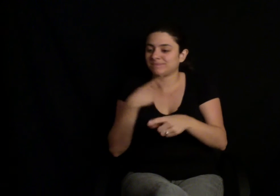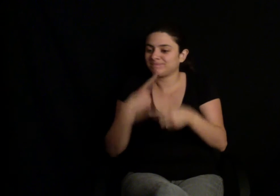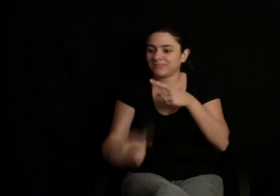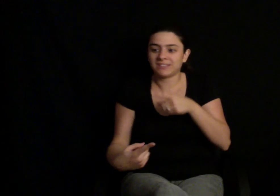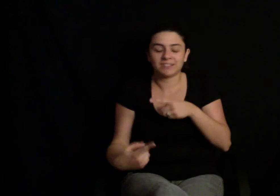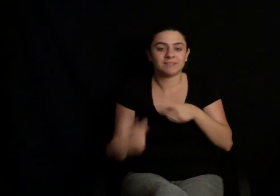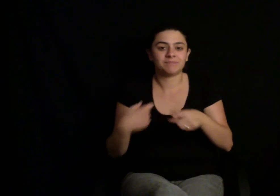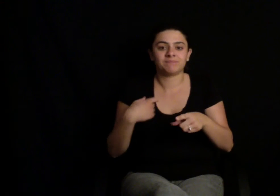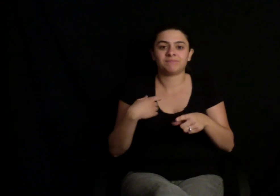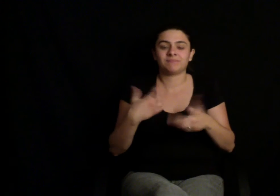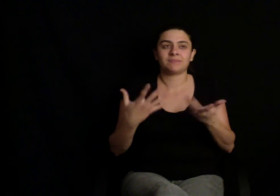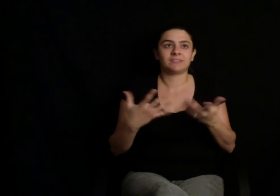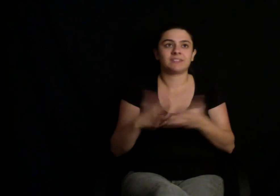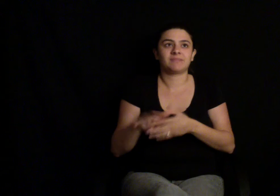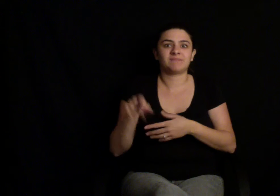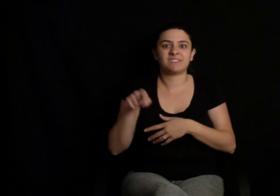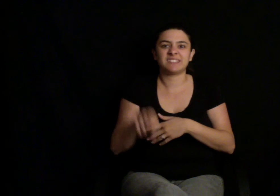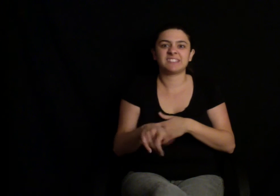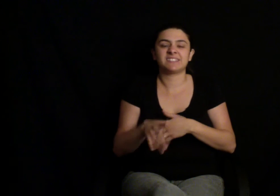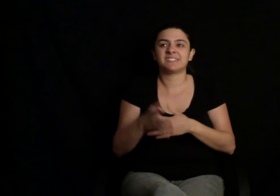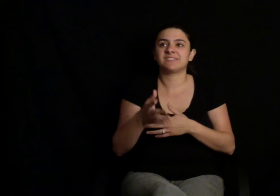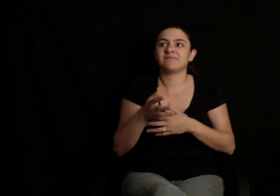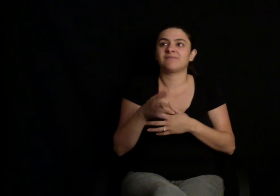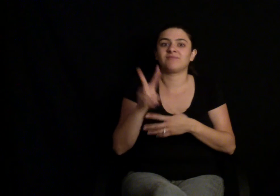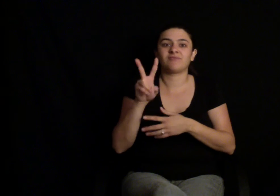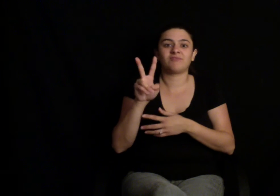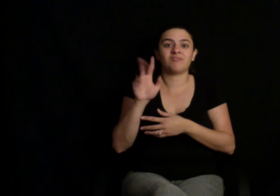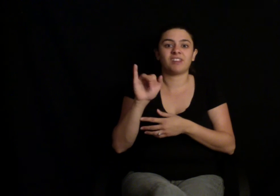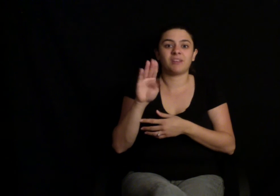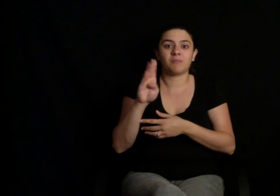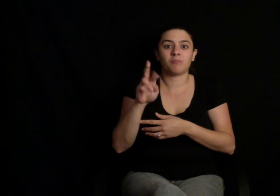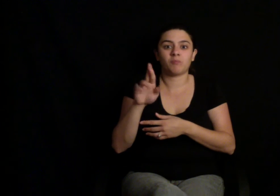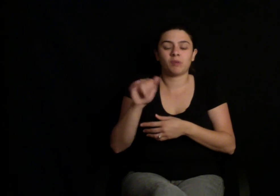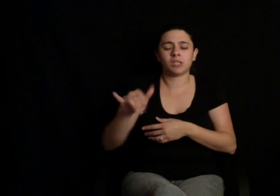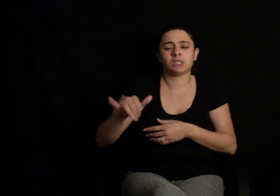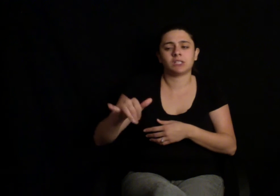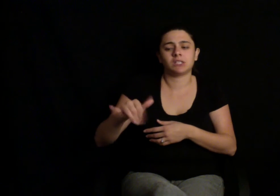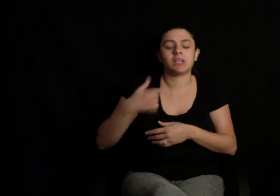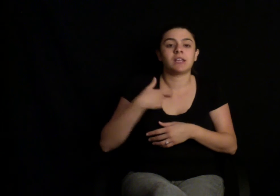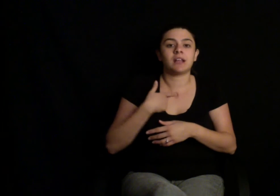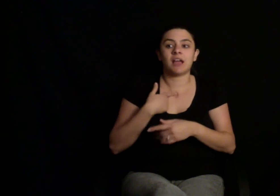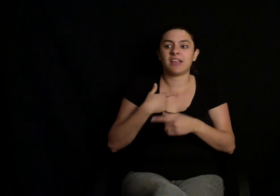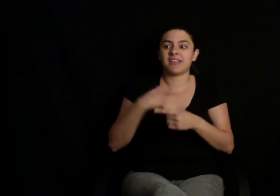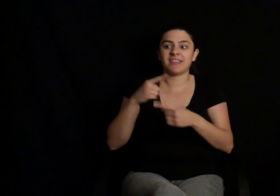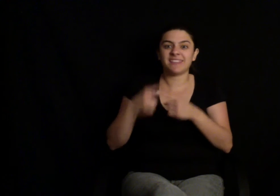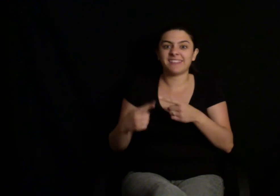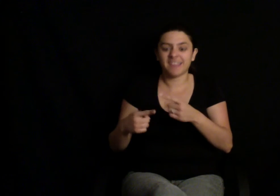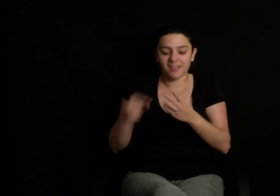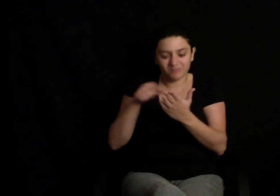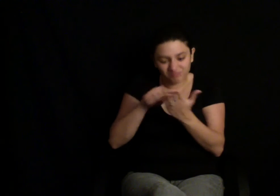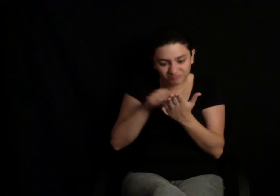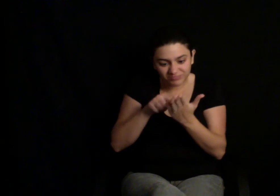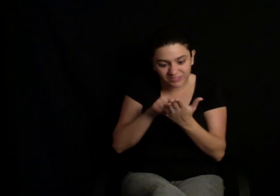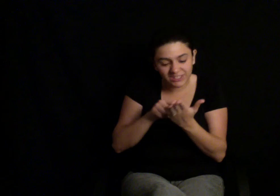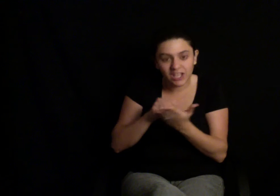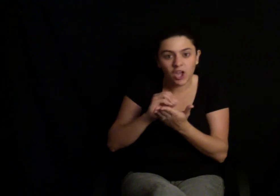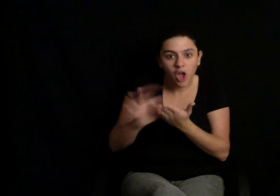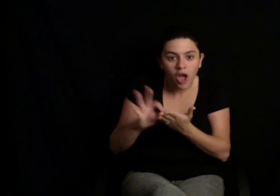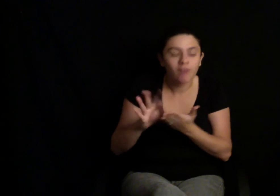I couldn't actually get into it long enough to turn off the vibration feature. So my phone was locked up to the point I couldn't even use it. As a result of